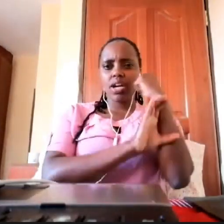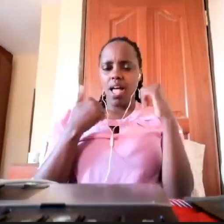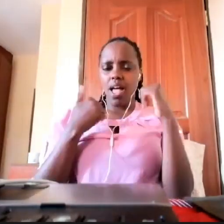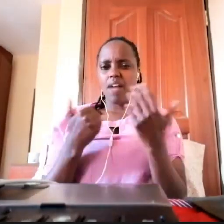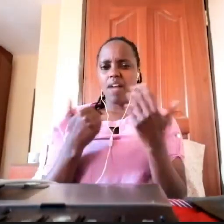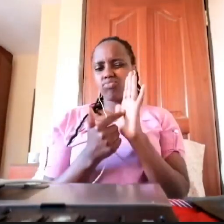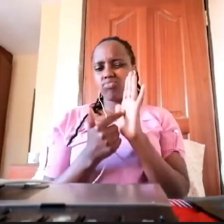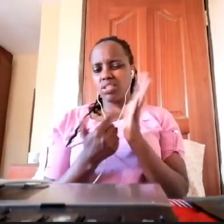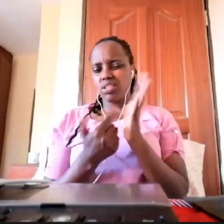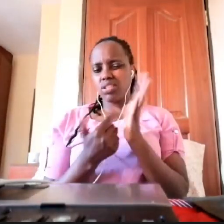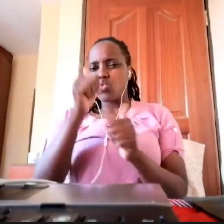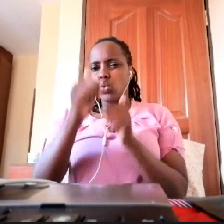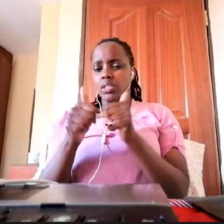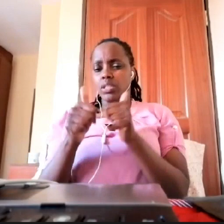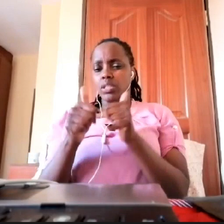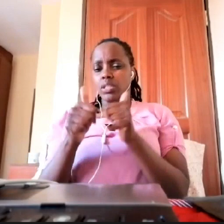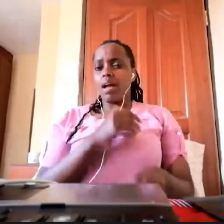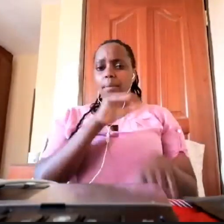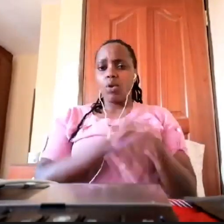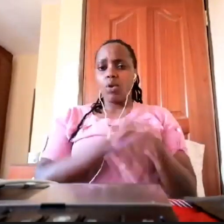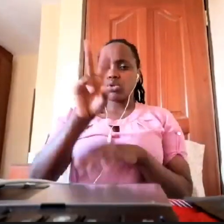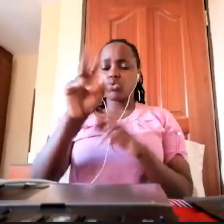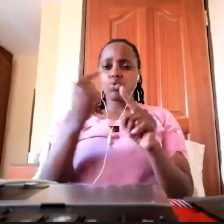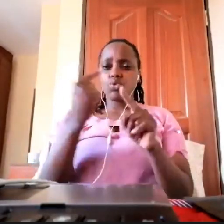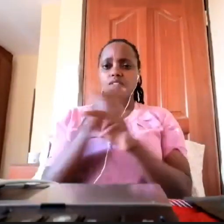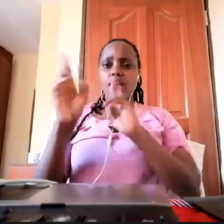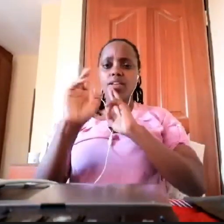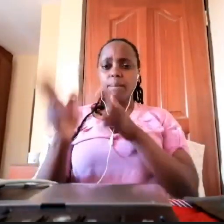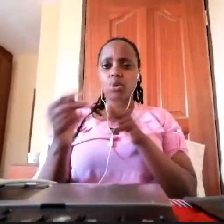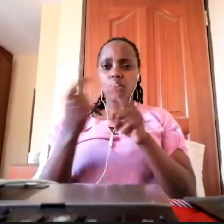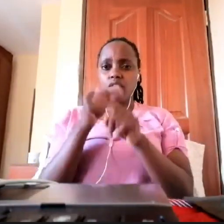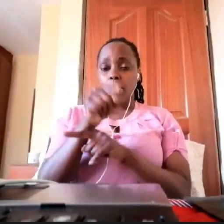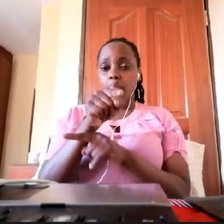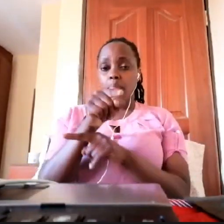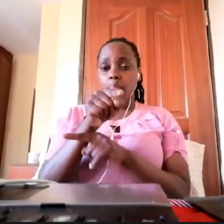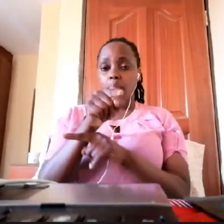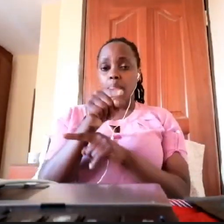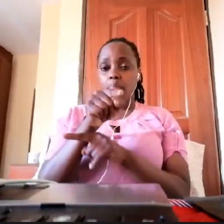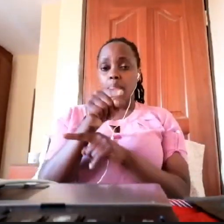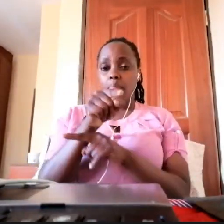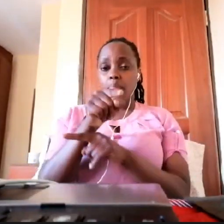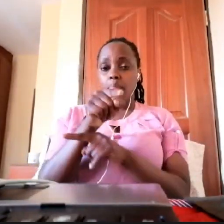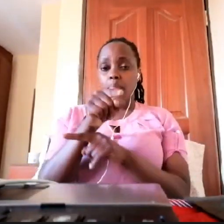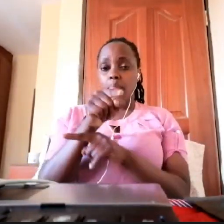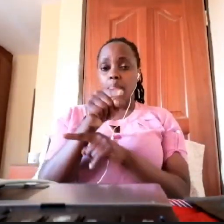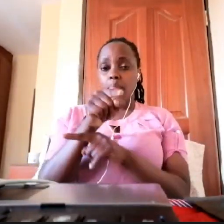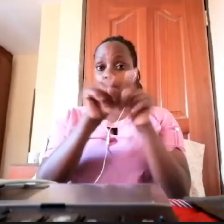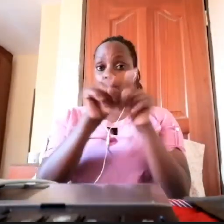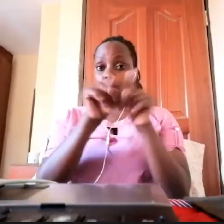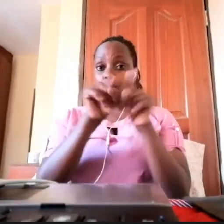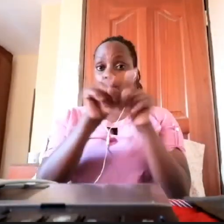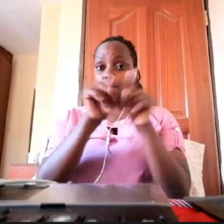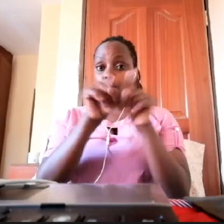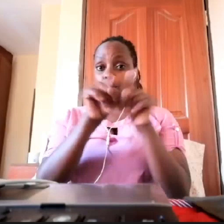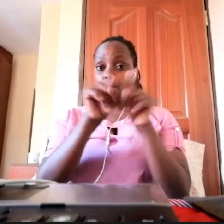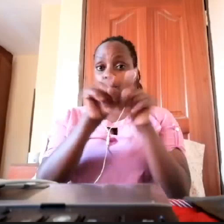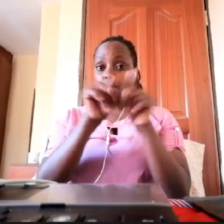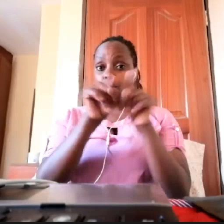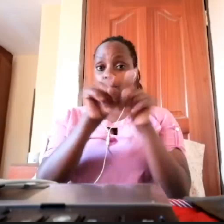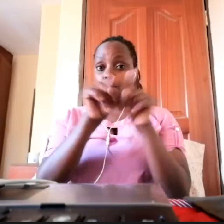committee has received two different reports from a particular country. So this also has been